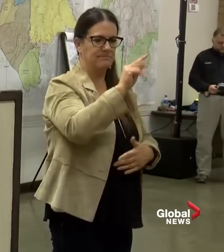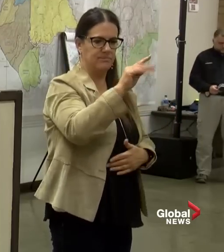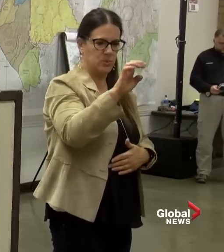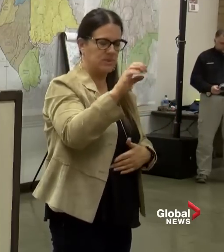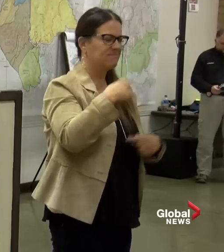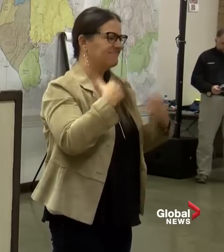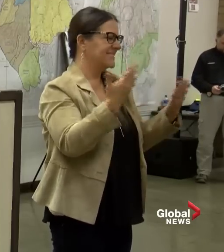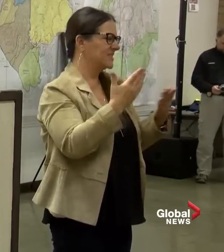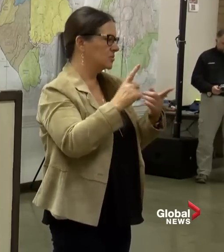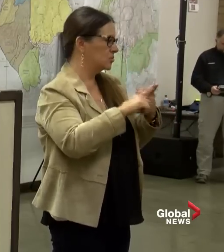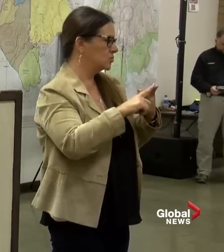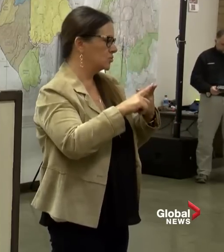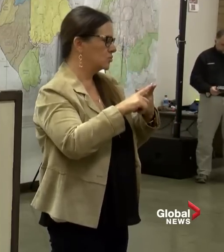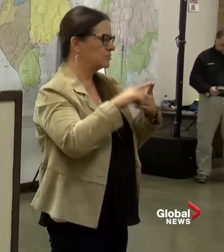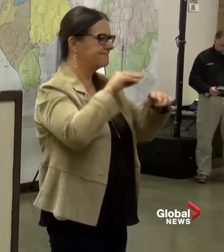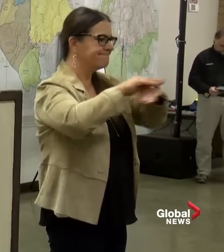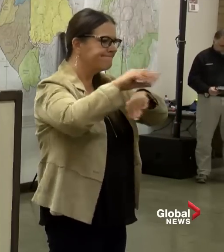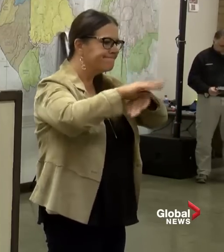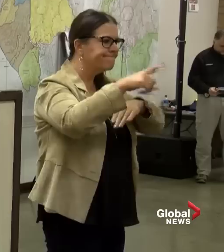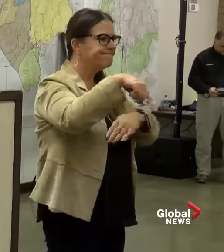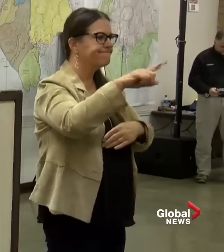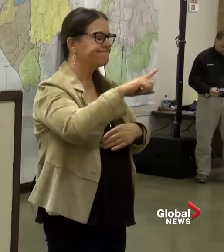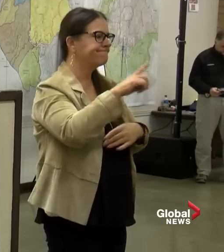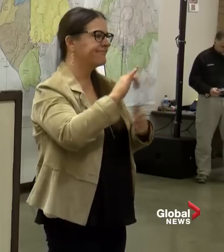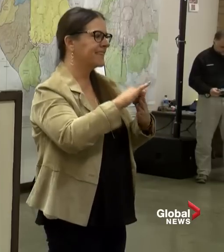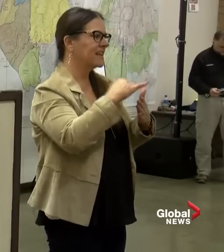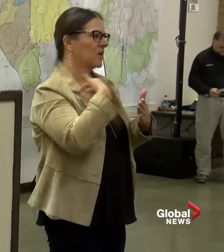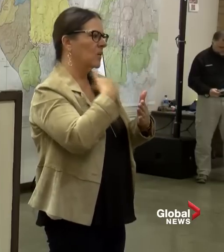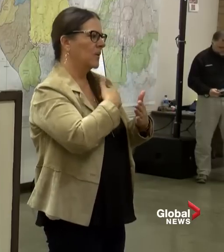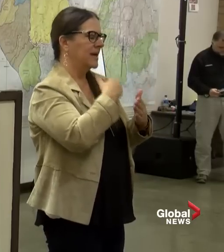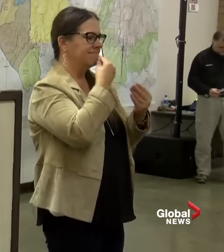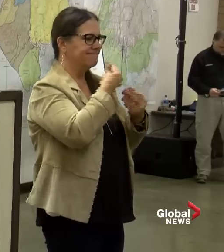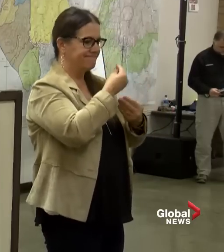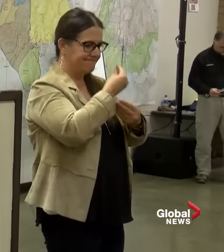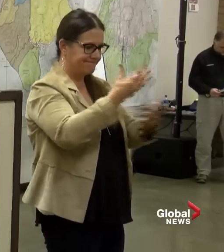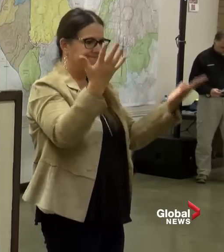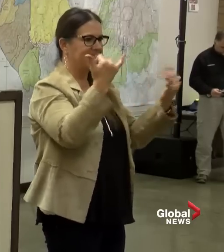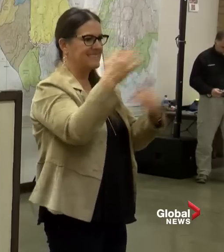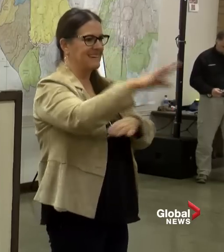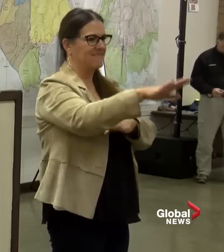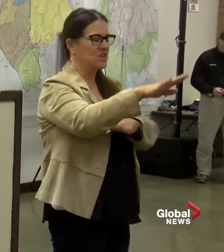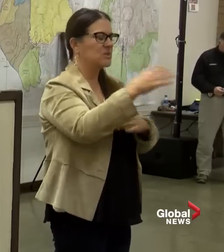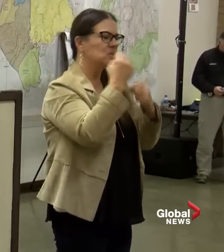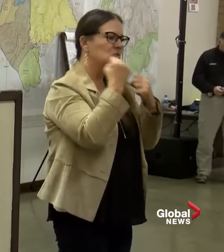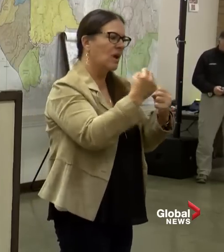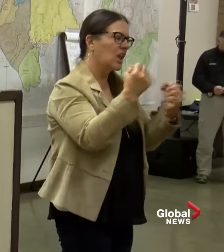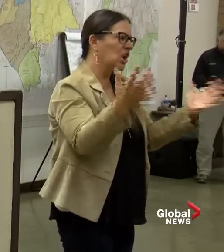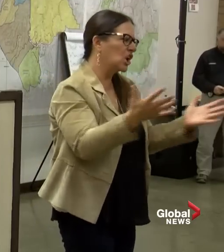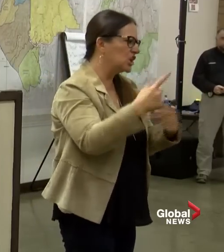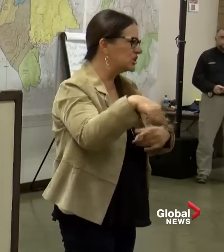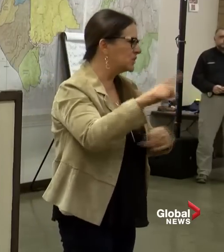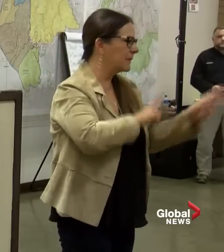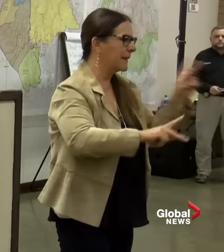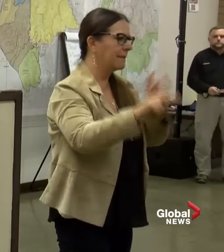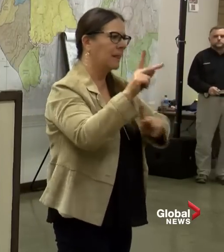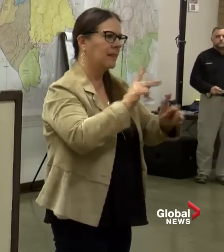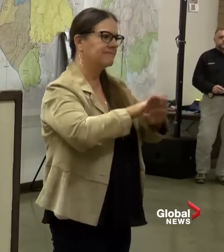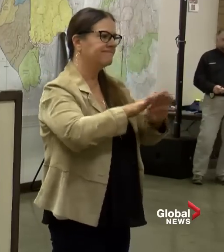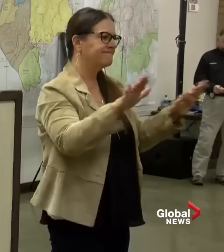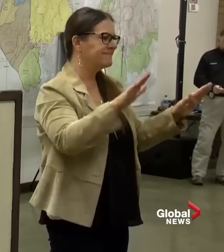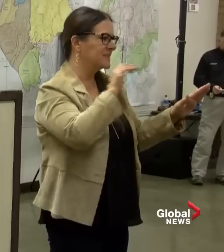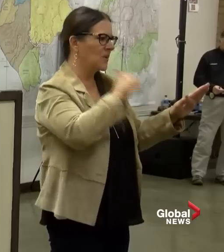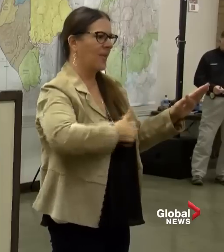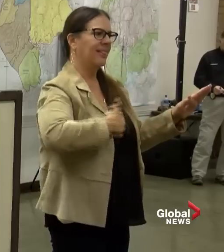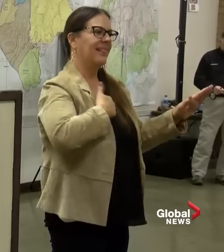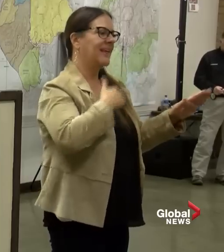you about a health advisory the Public Health Department issued this afternoon, which strongly urges people against living